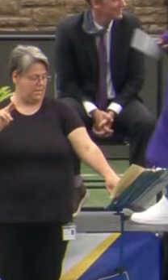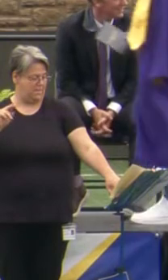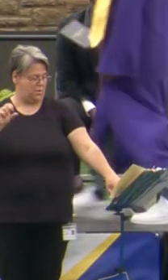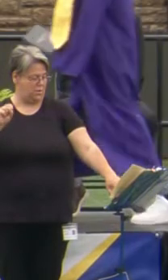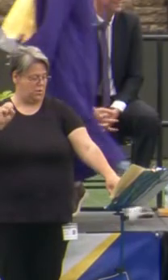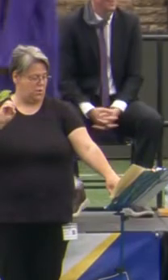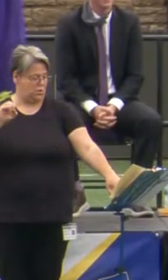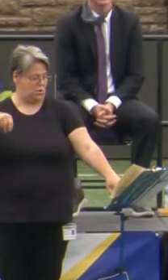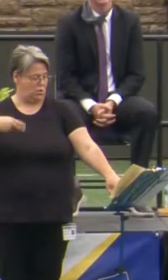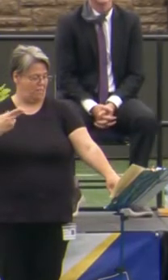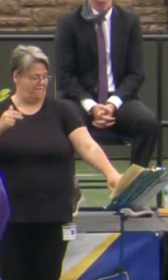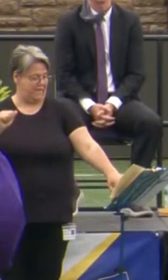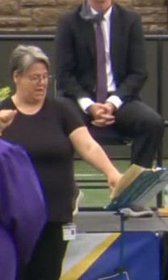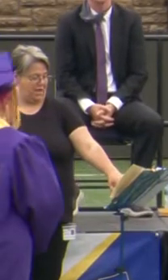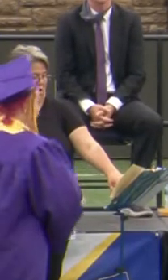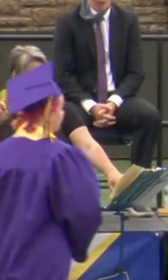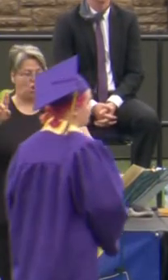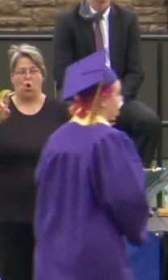Sophia Reiner.